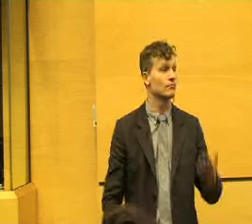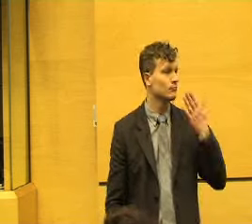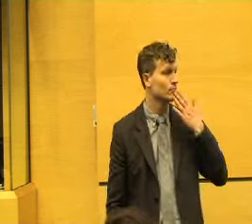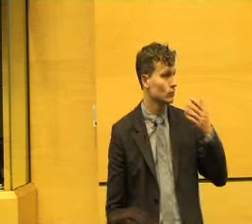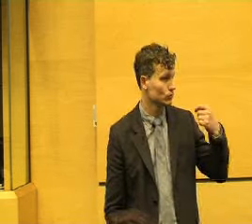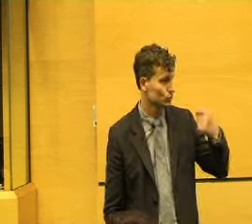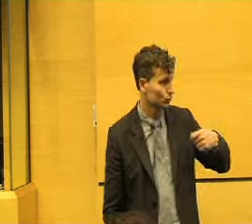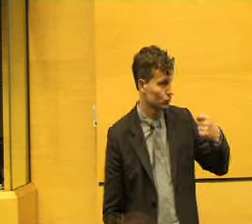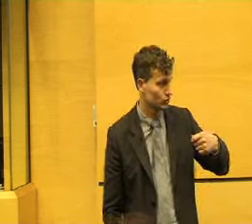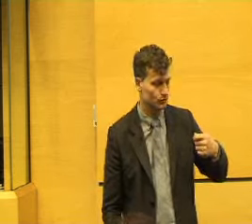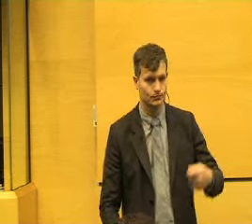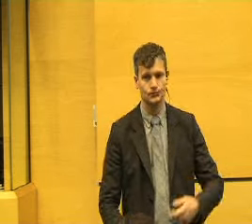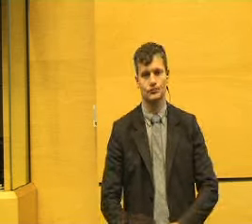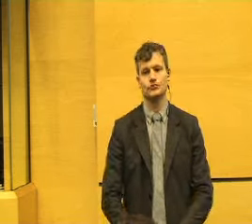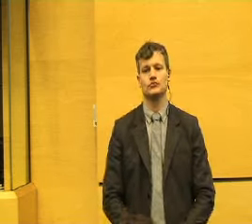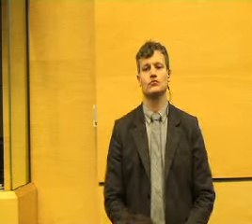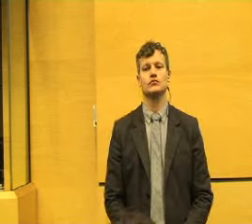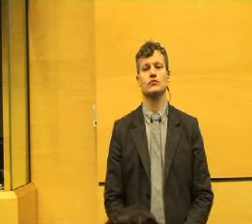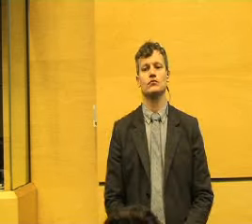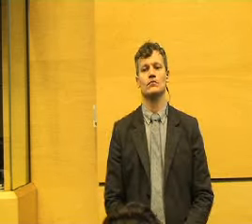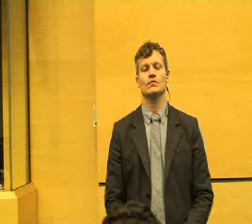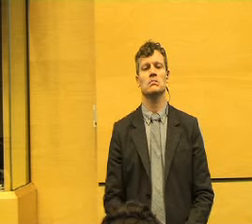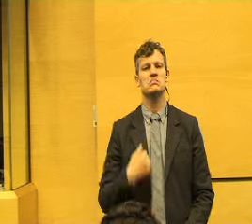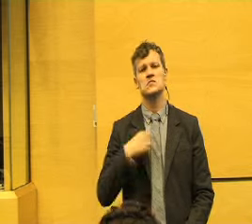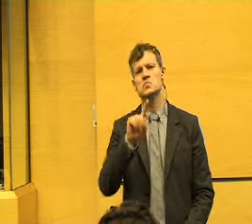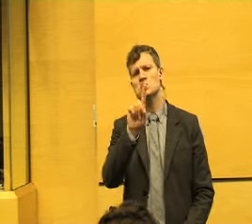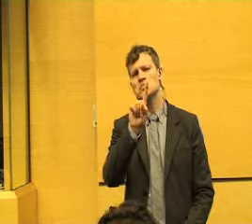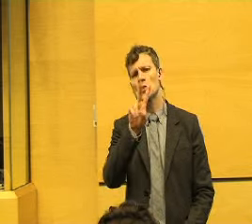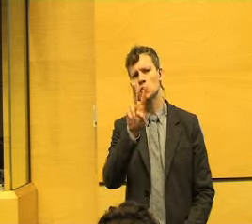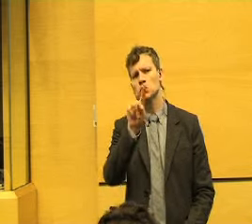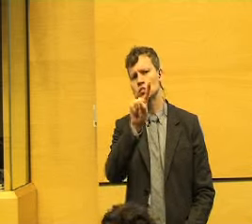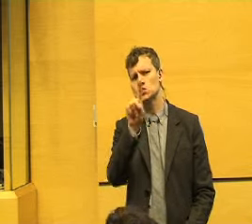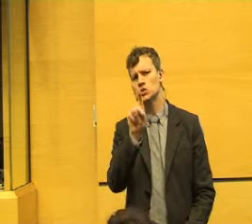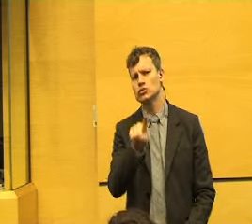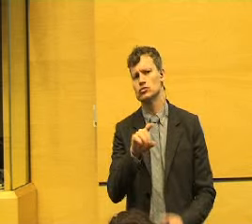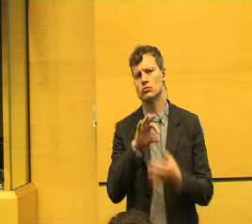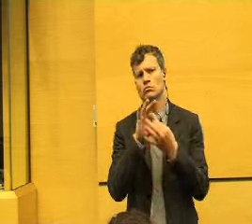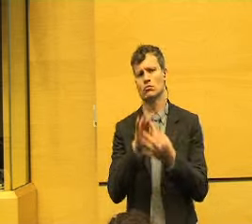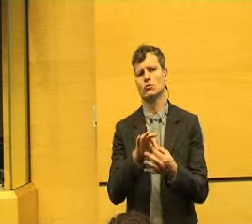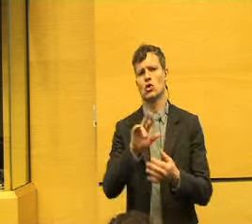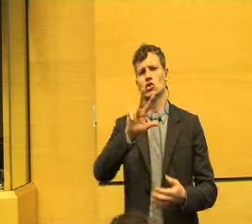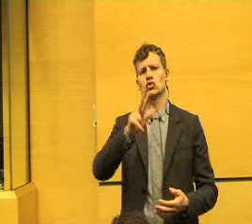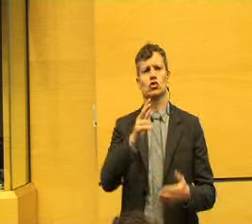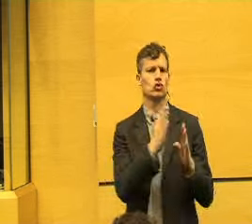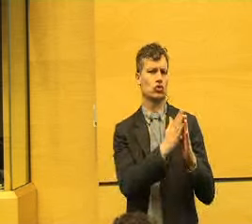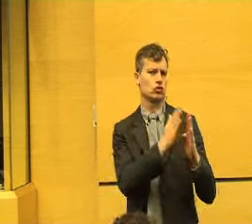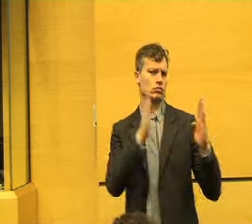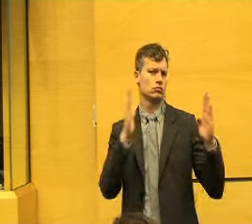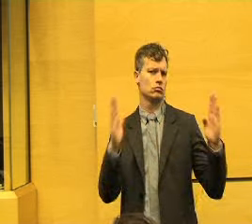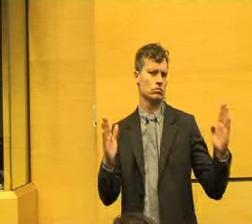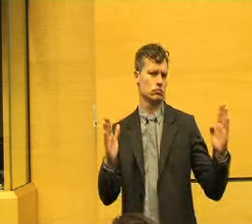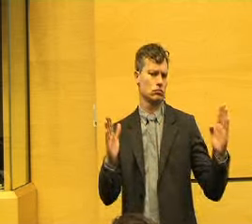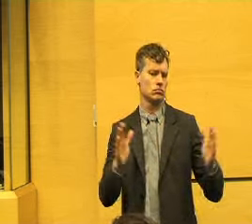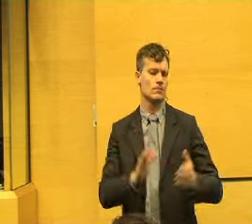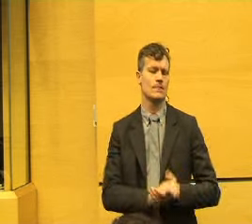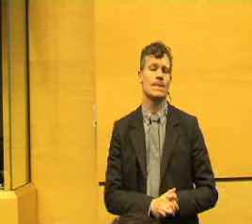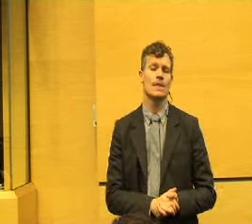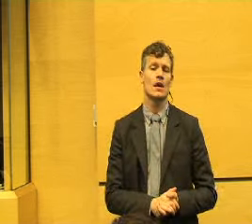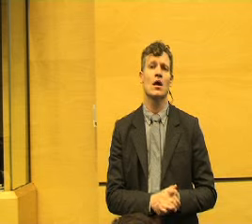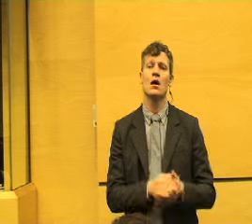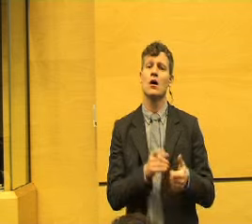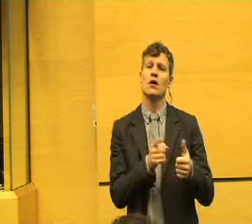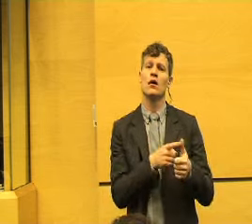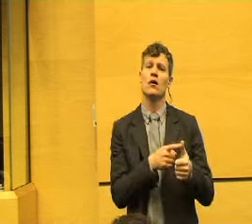couple of questions for this third cluster. First, on Article 28, following